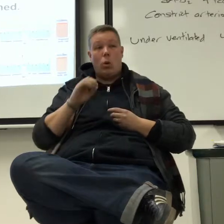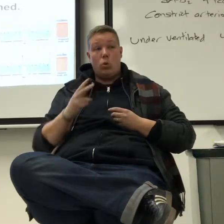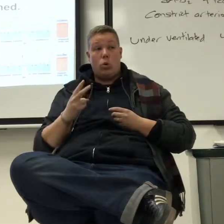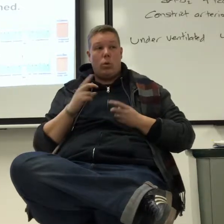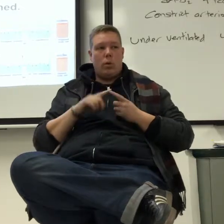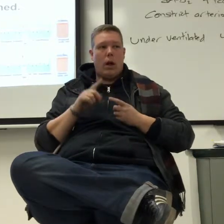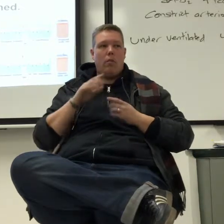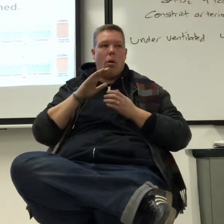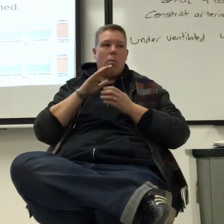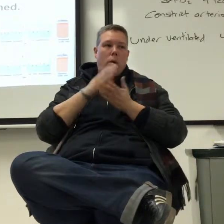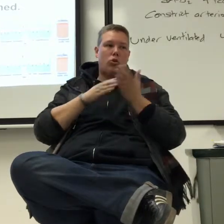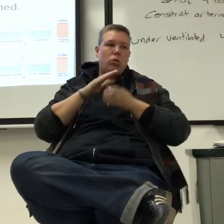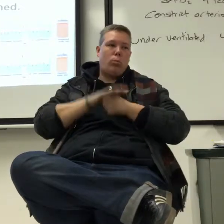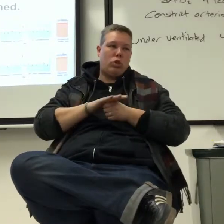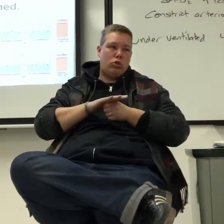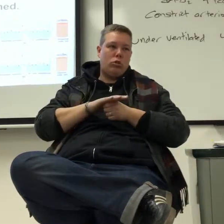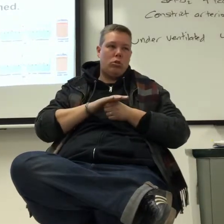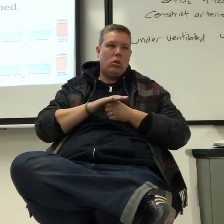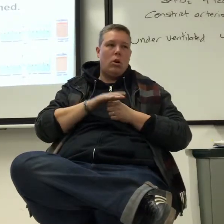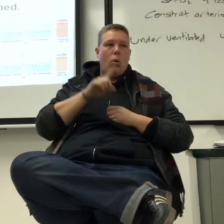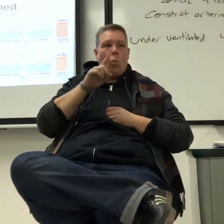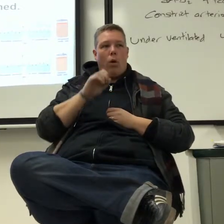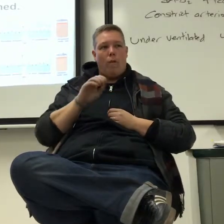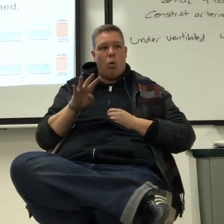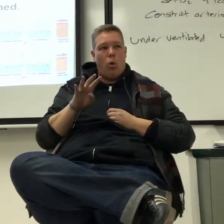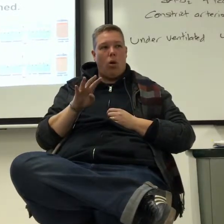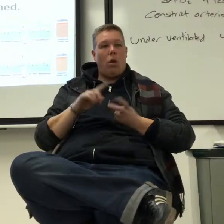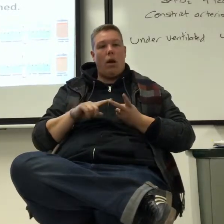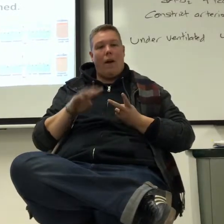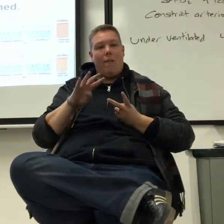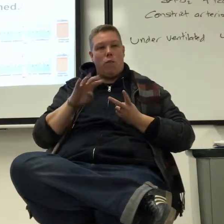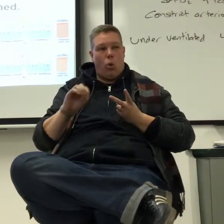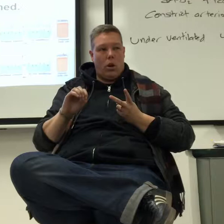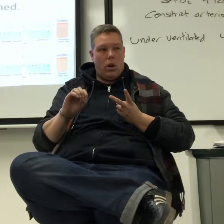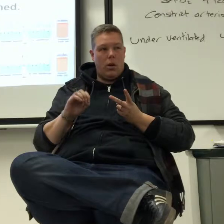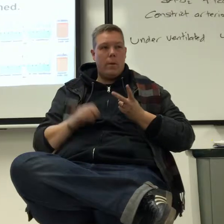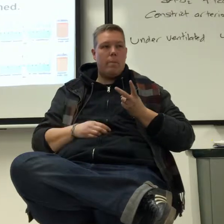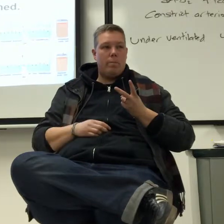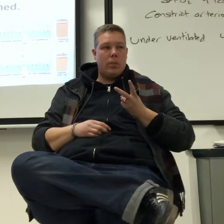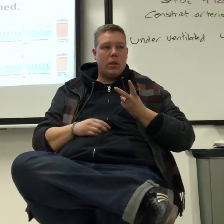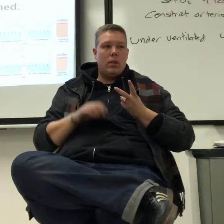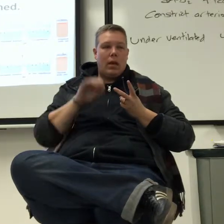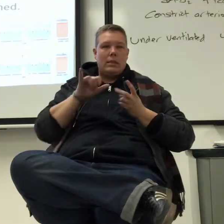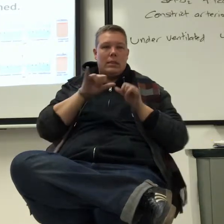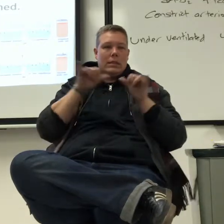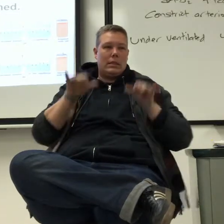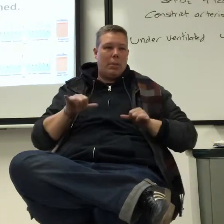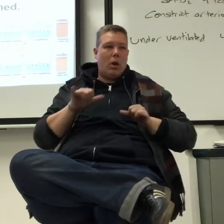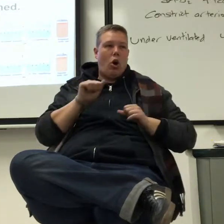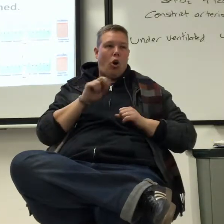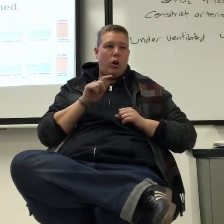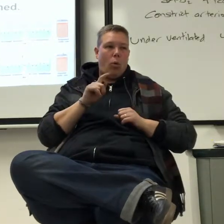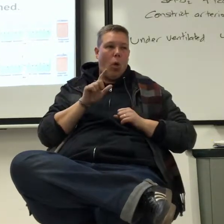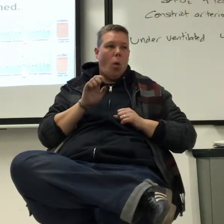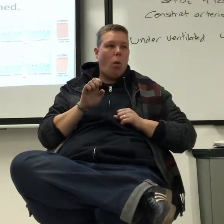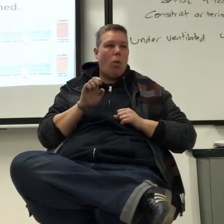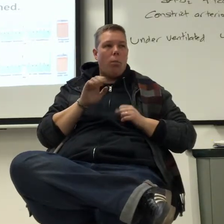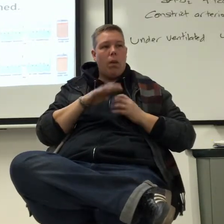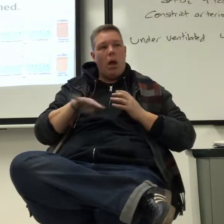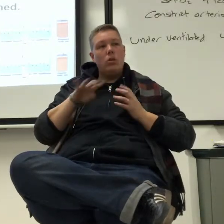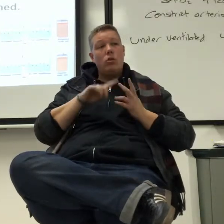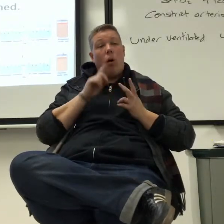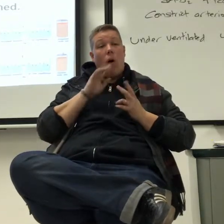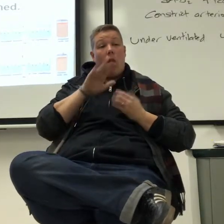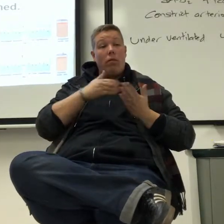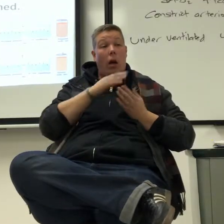partial pressures, 104 and 40 in systemic arterial blood. So all the blood that's transported